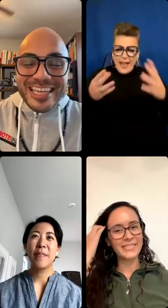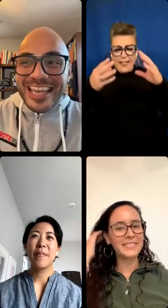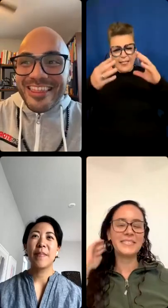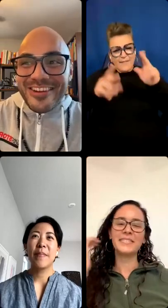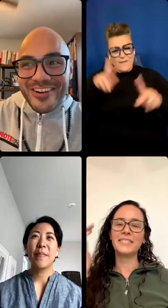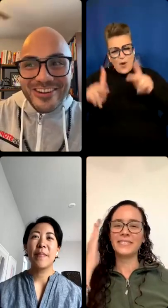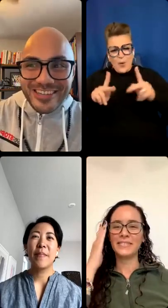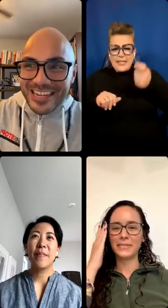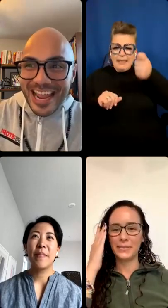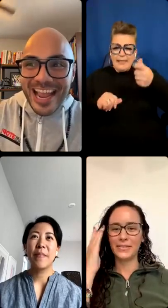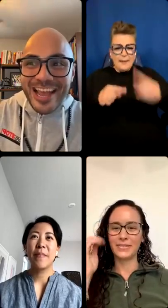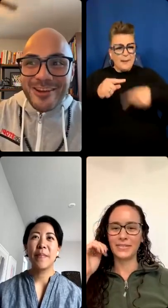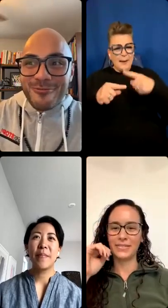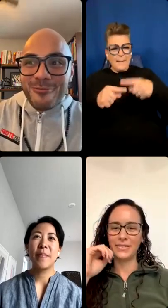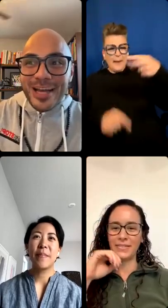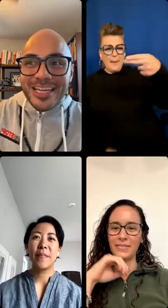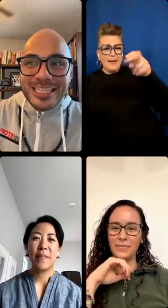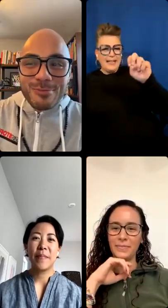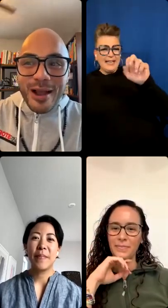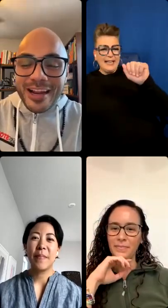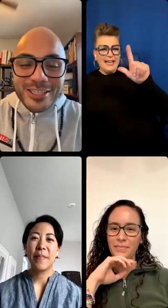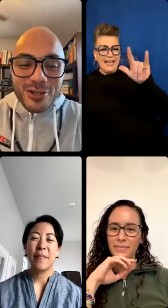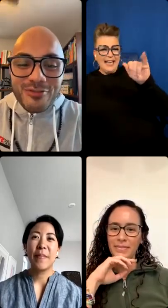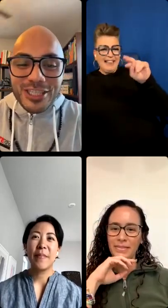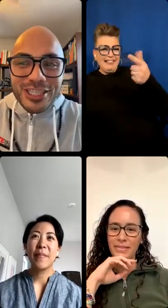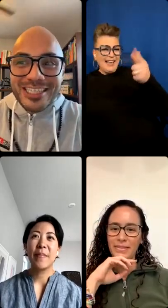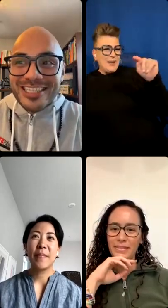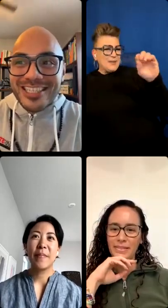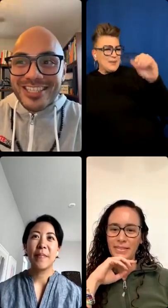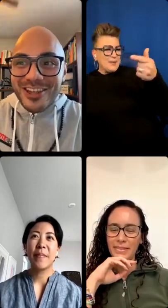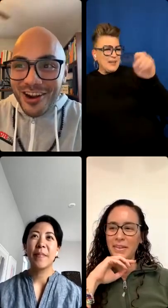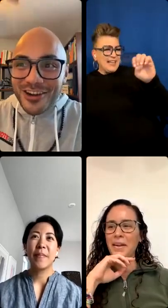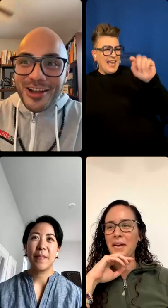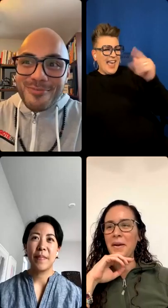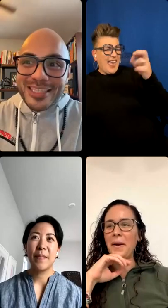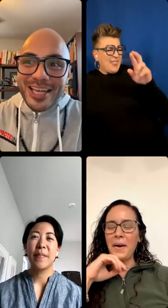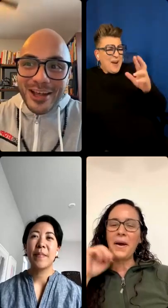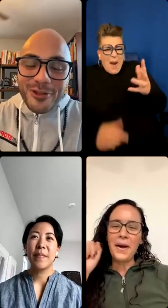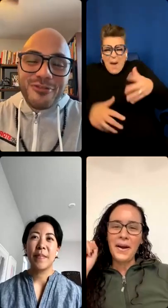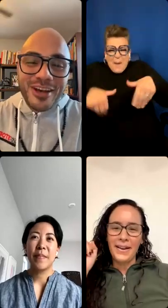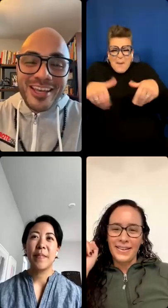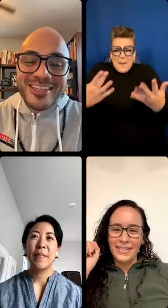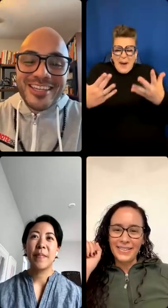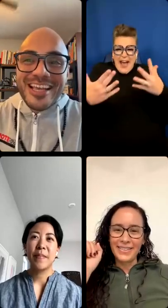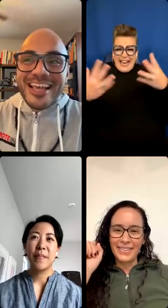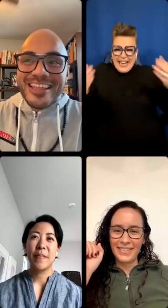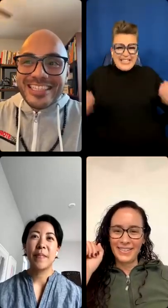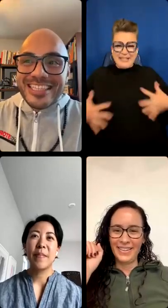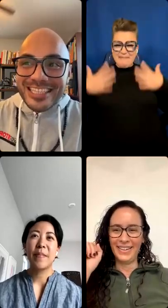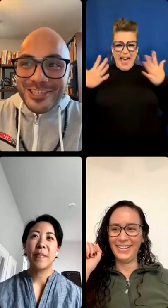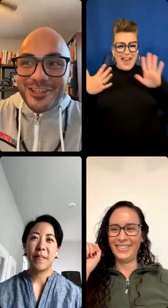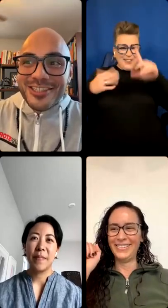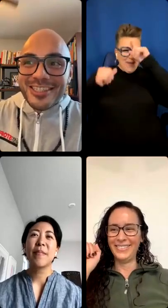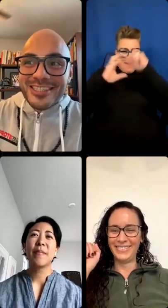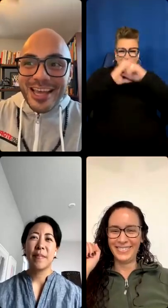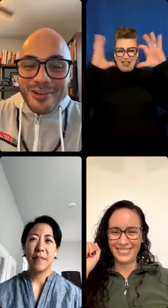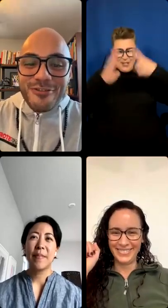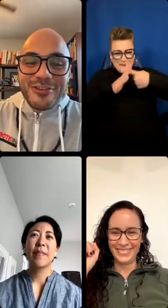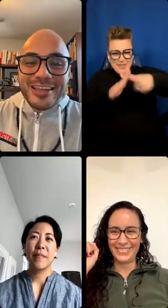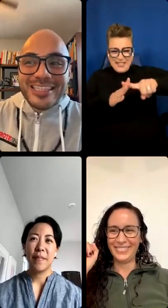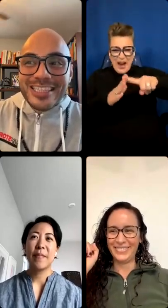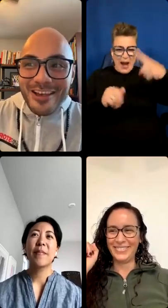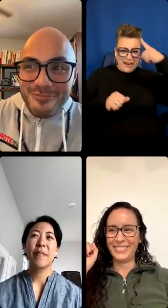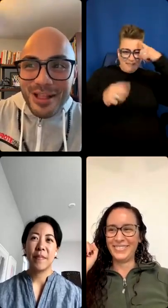Healing Together and what inspired your vision to start a mental health fund that centers